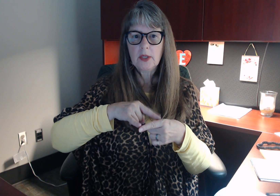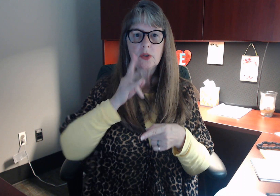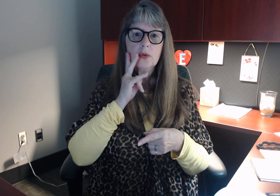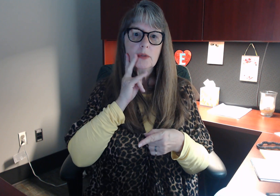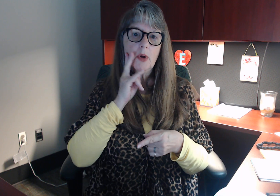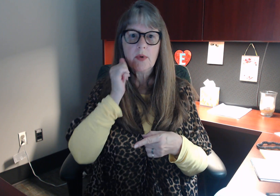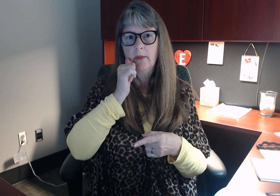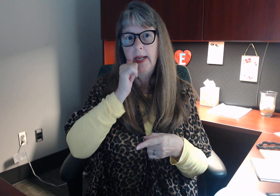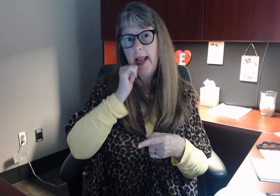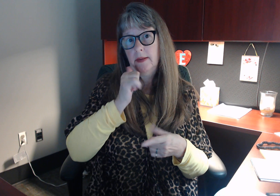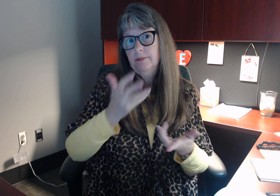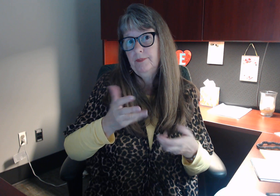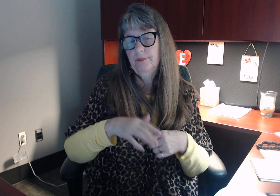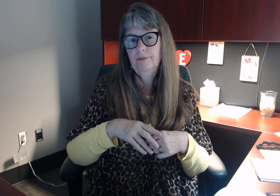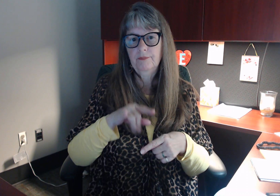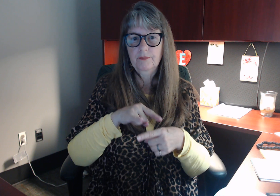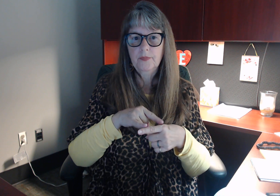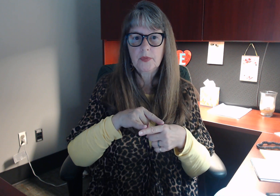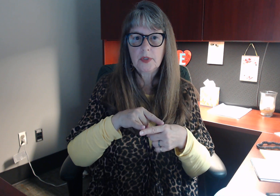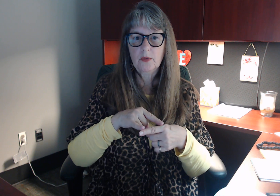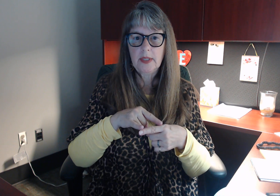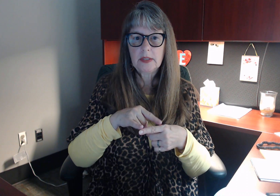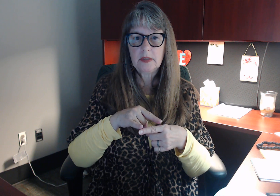you smoke every day? Cigarettes.